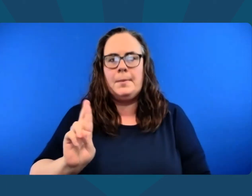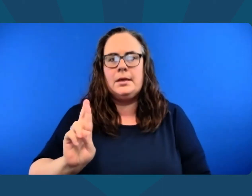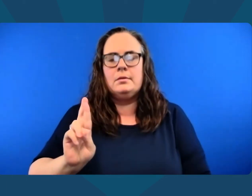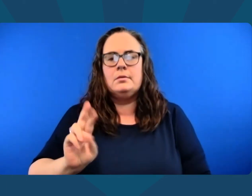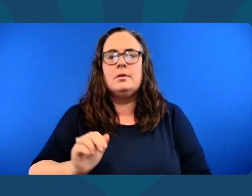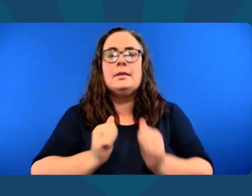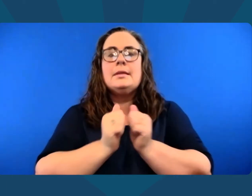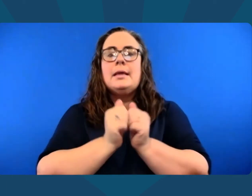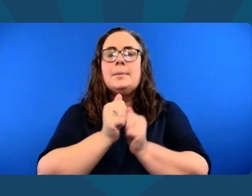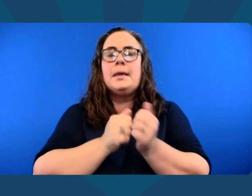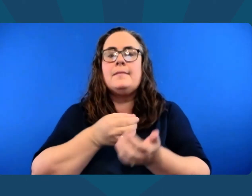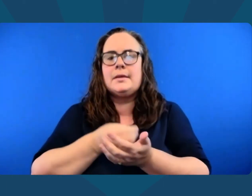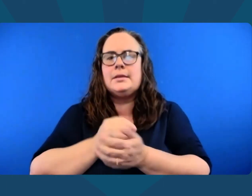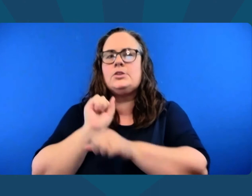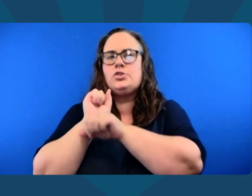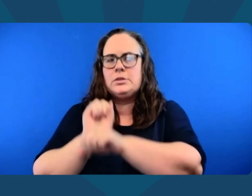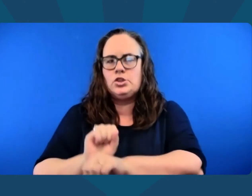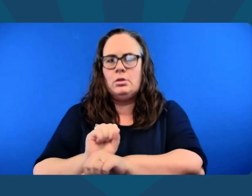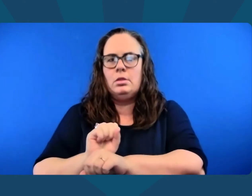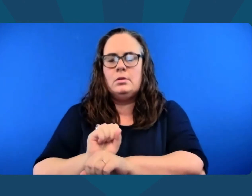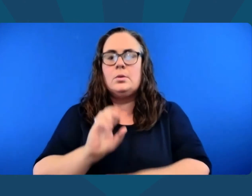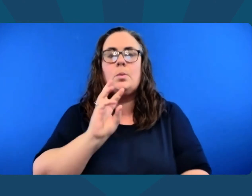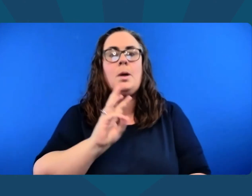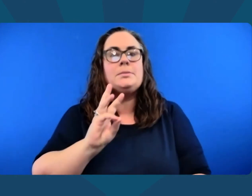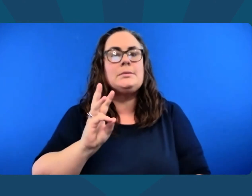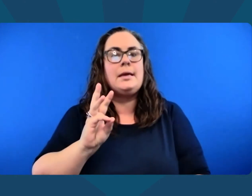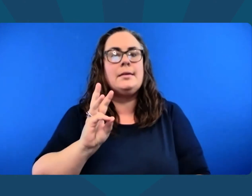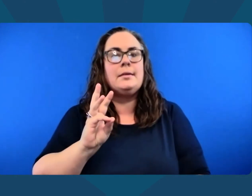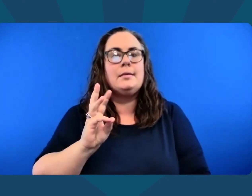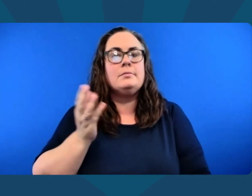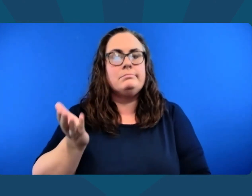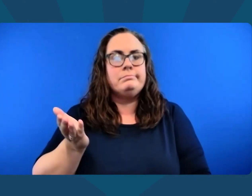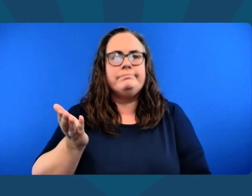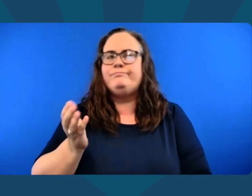Party, Republican. Campaign funding, traditional.